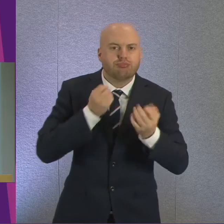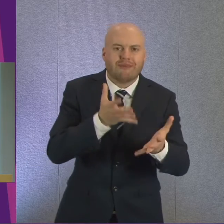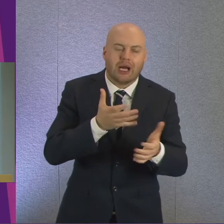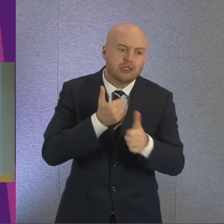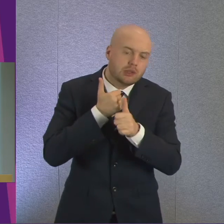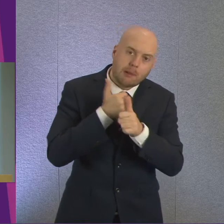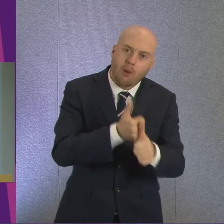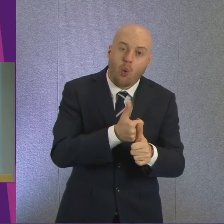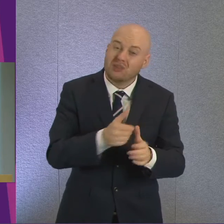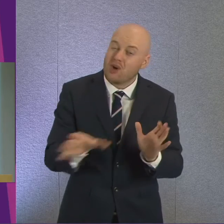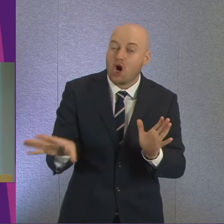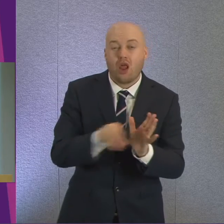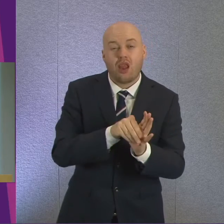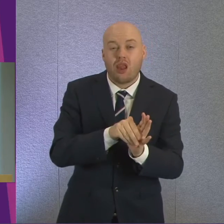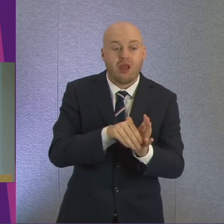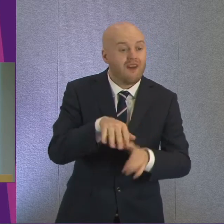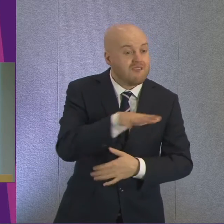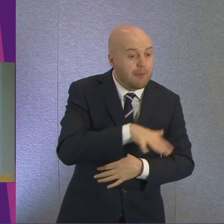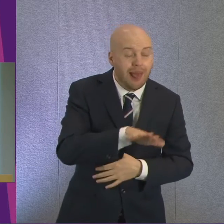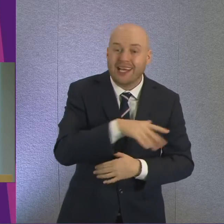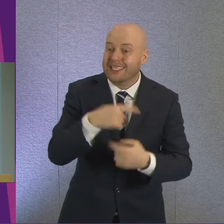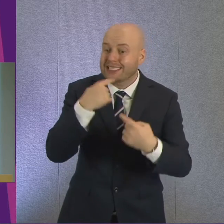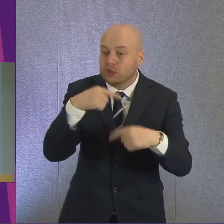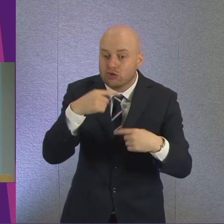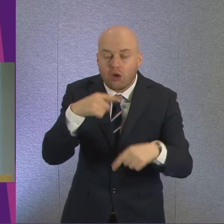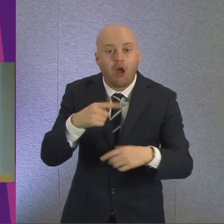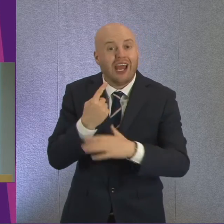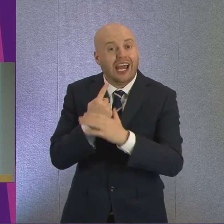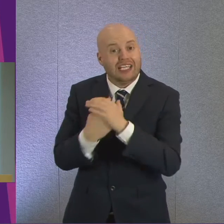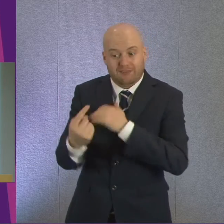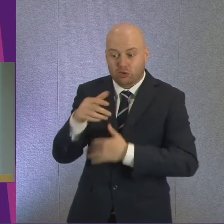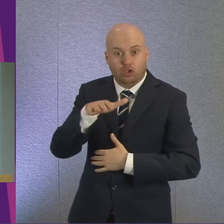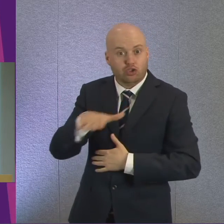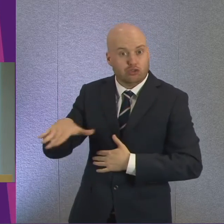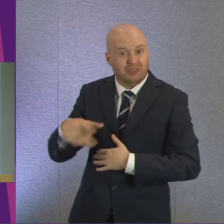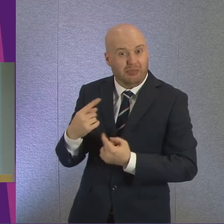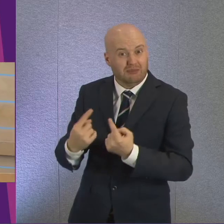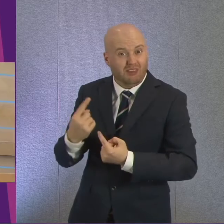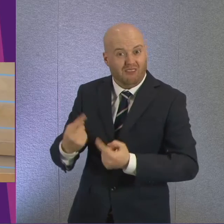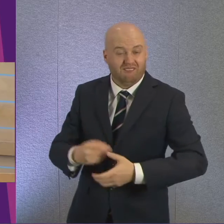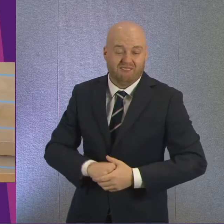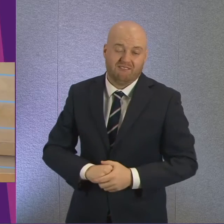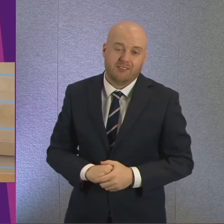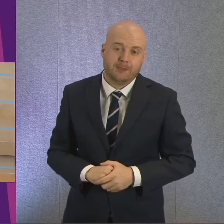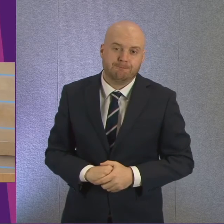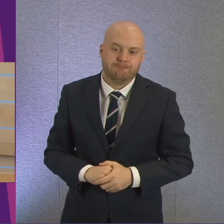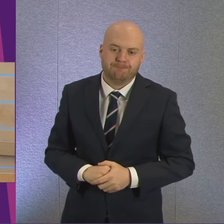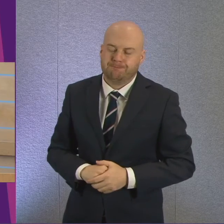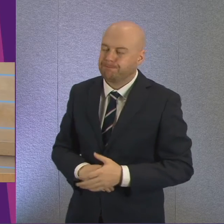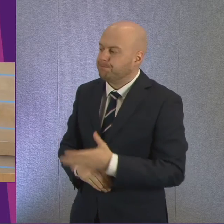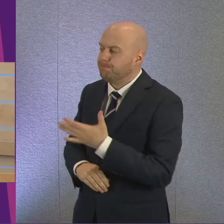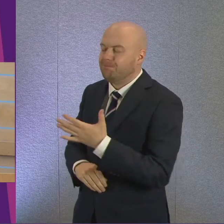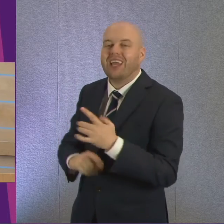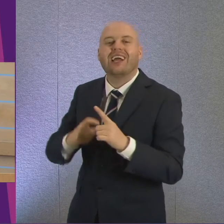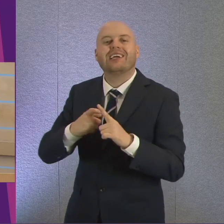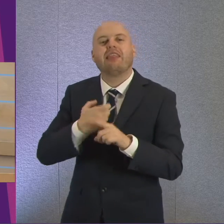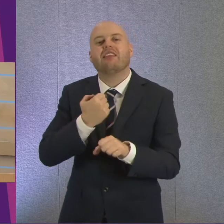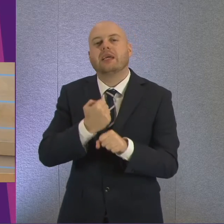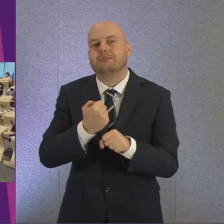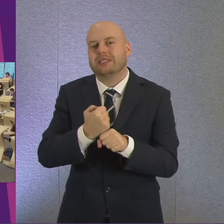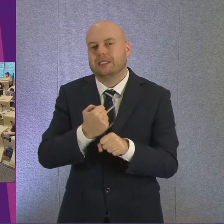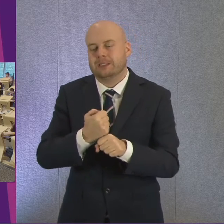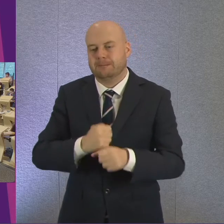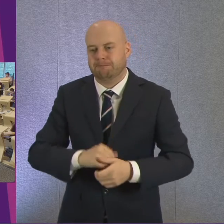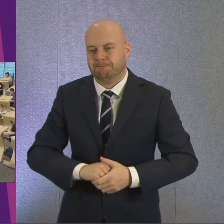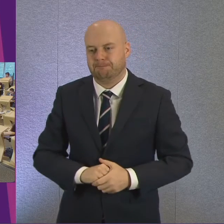both teachers, to families and to individual children themselves. Kenneth Gibson, to be followed by James.